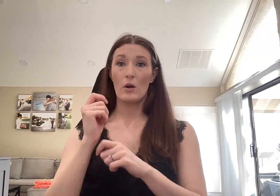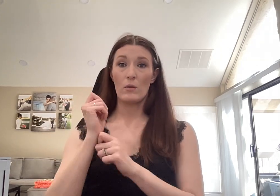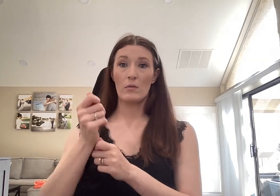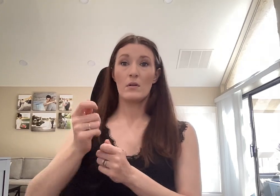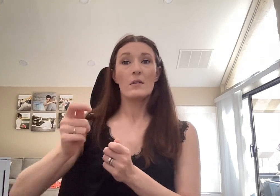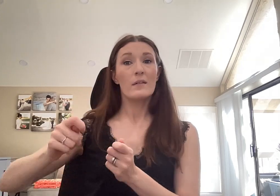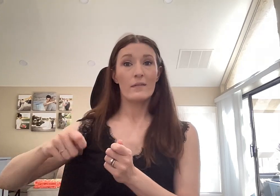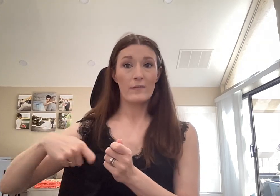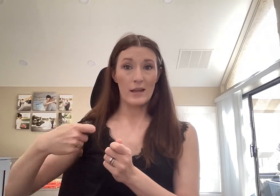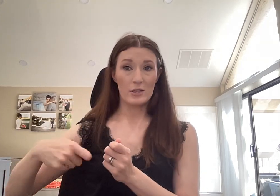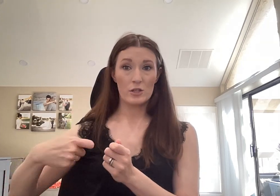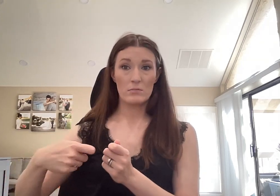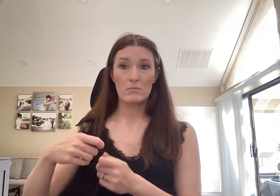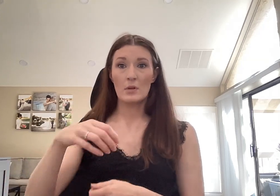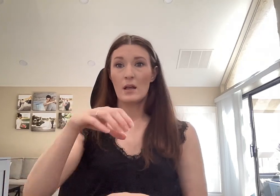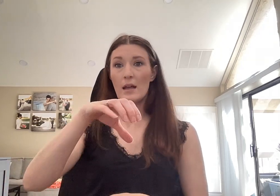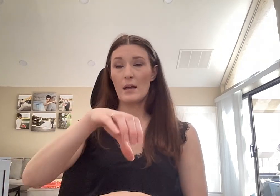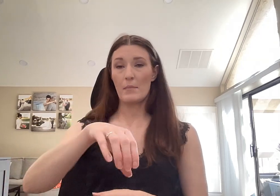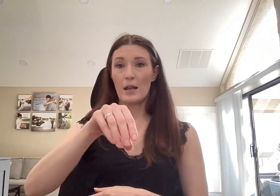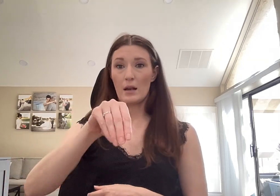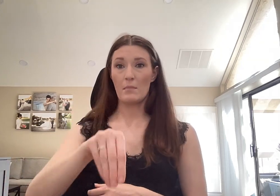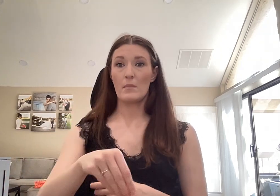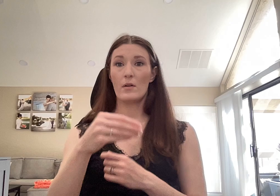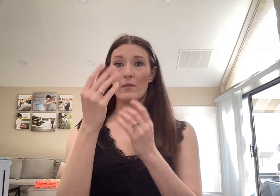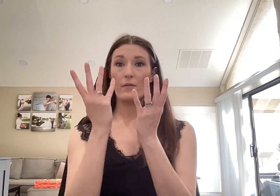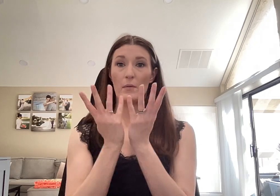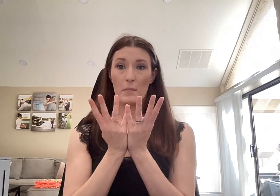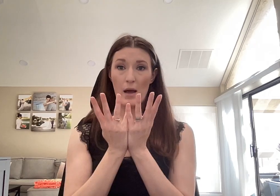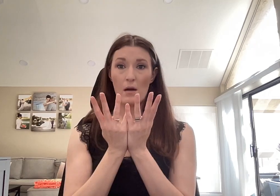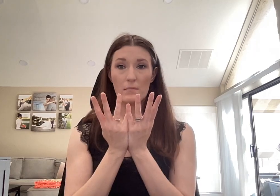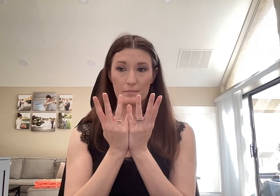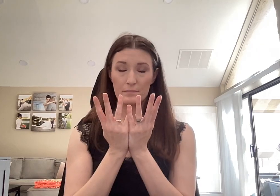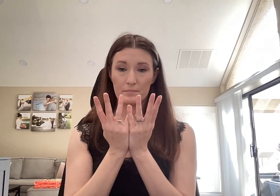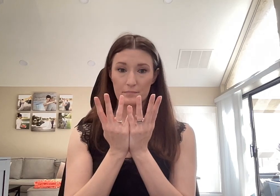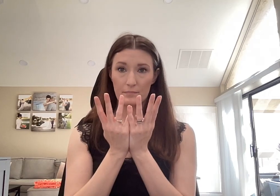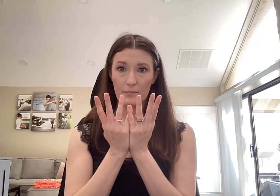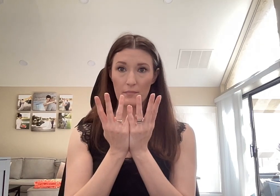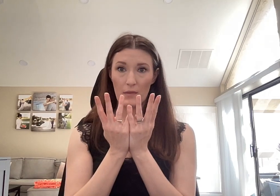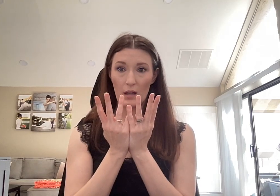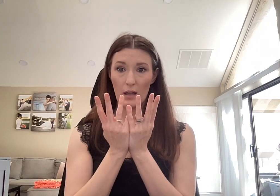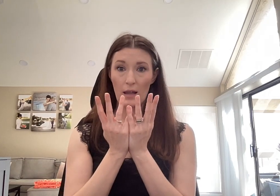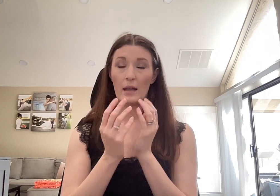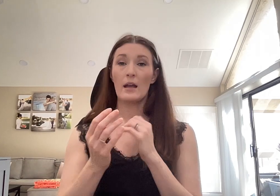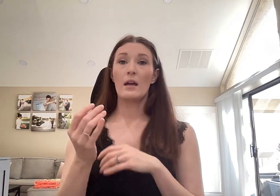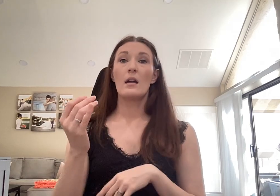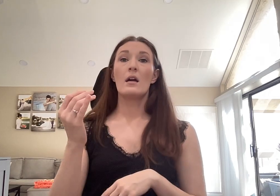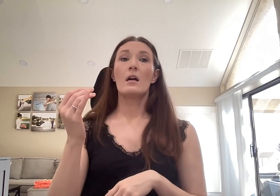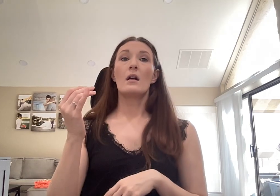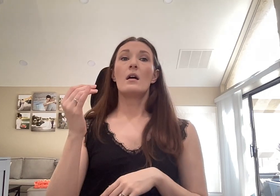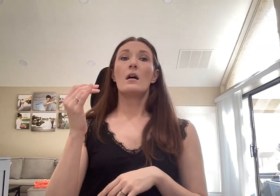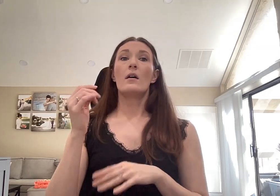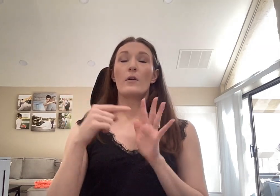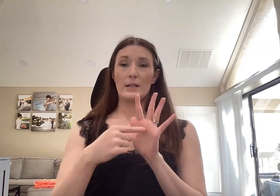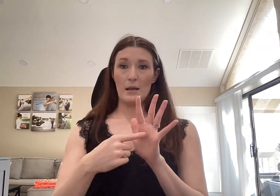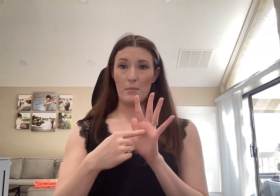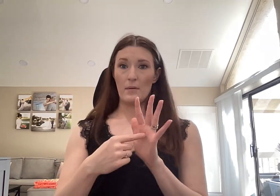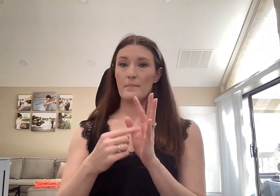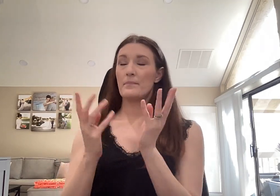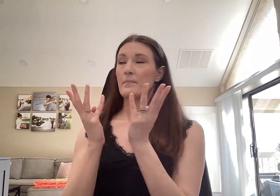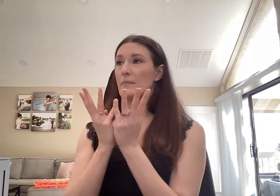go, fish, and pick it up from the pile. Okay? For example,